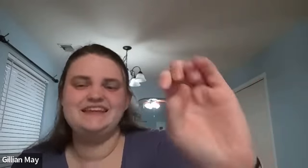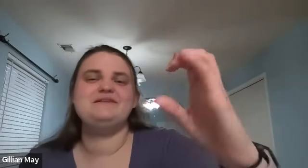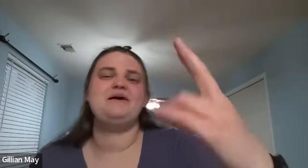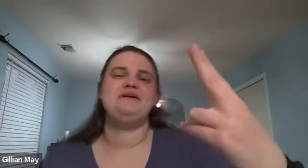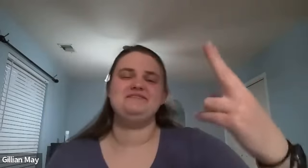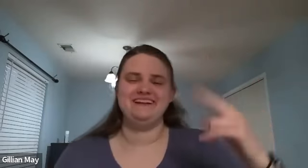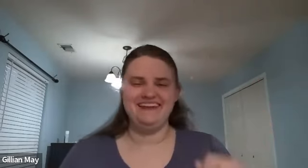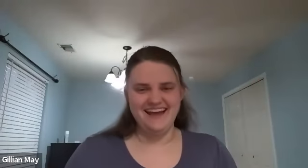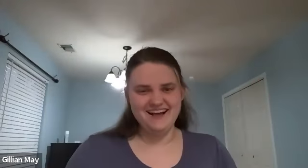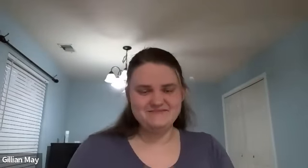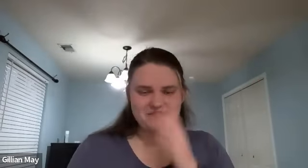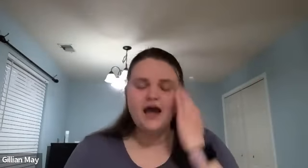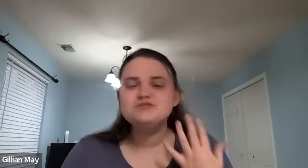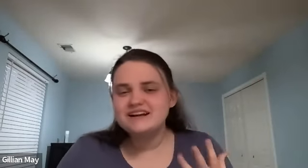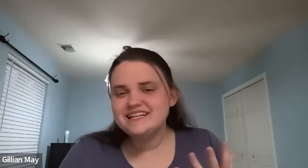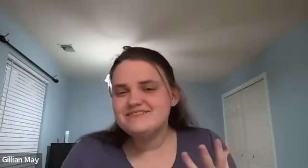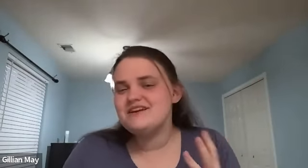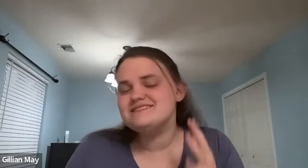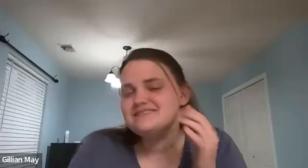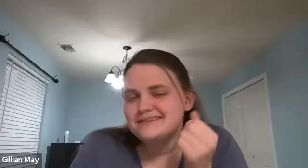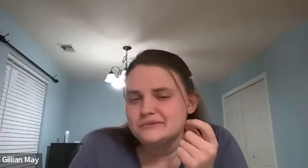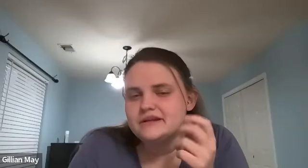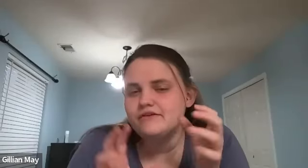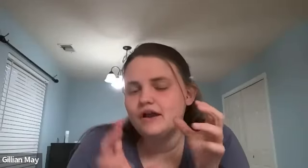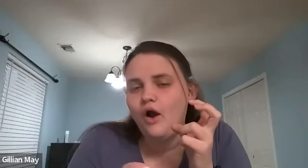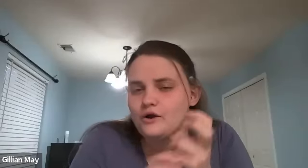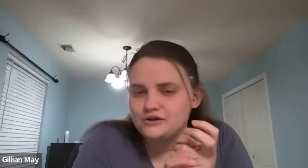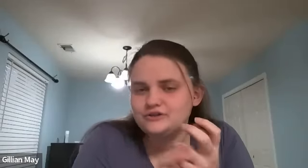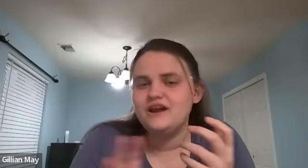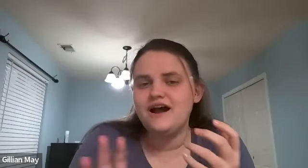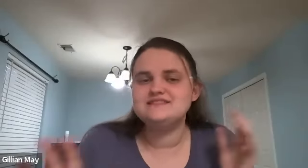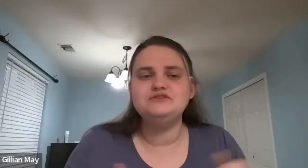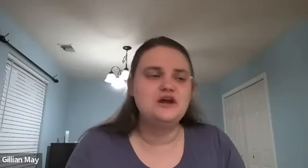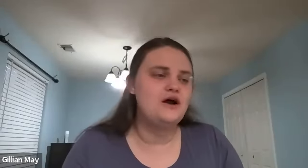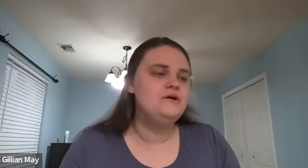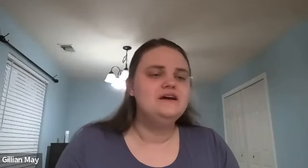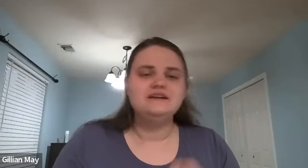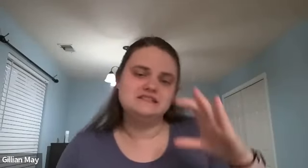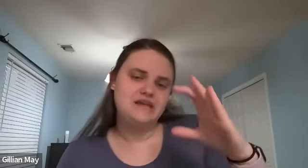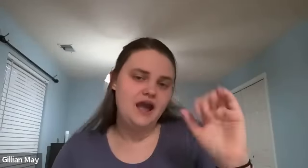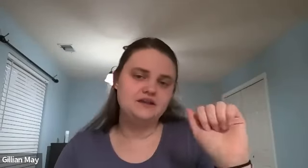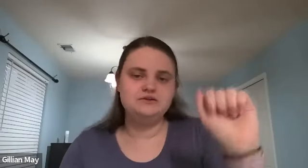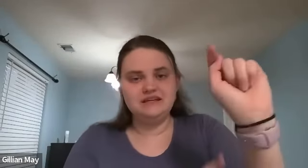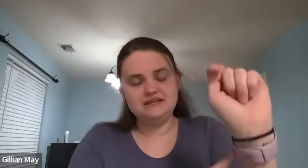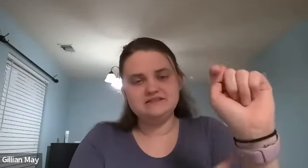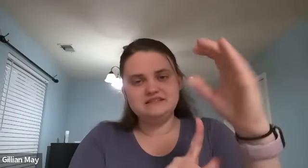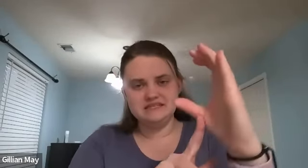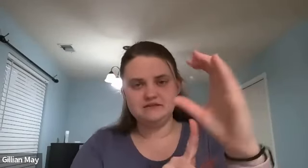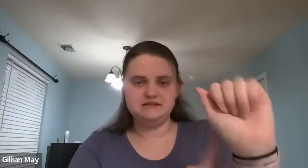There we go. Perfect. Yeah. I'm trying to give you guys a little bit of like harder, not so, because cat, you can easily see the